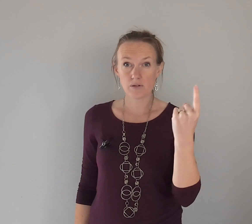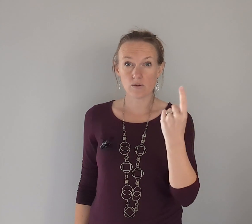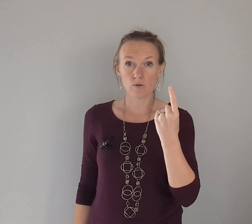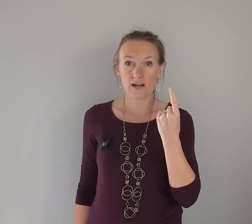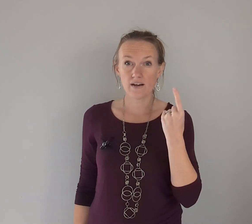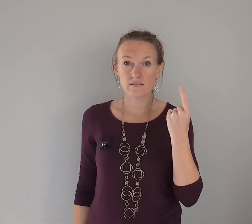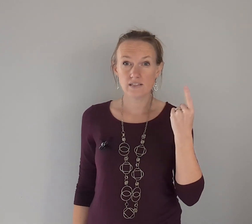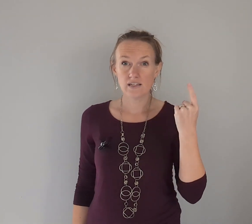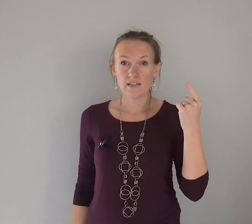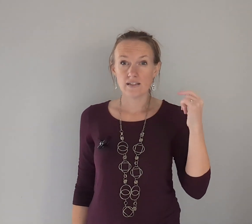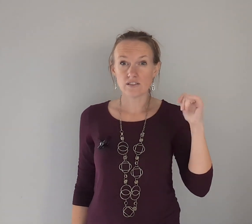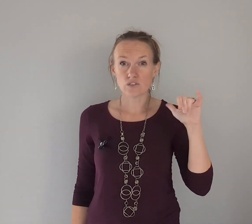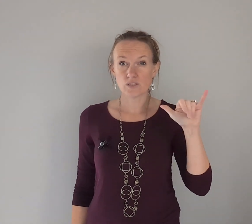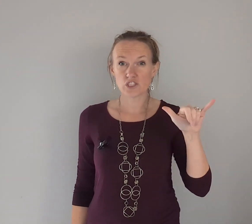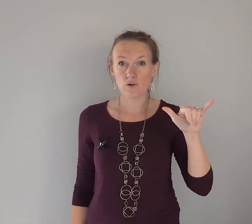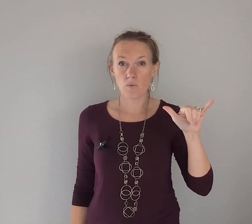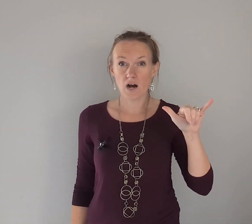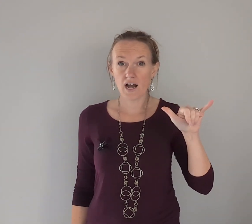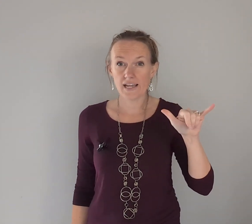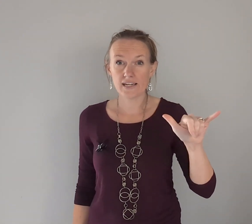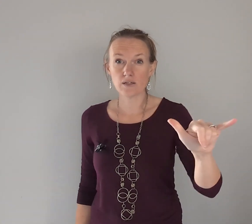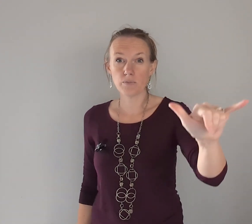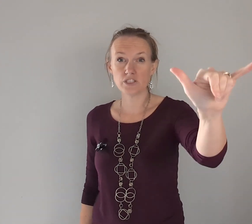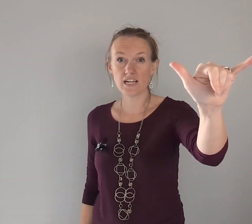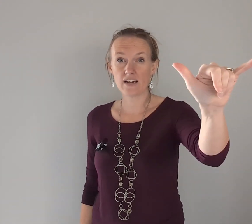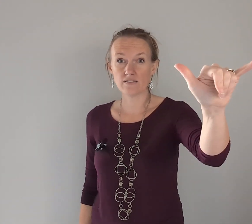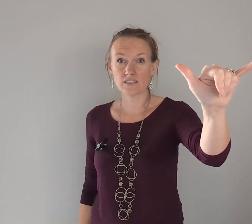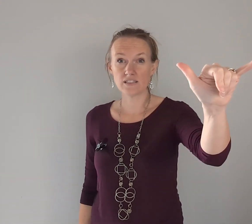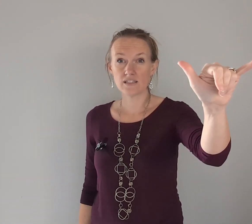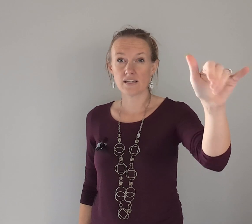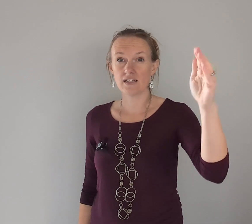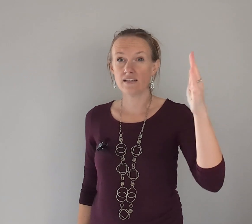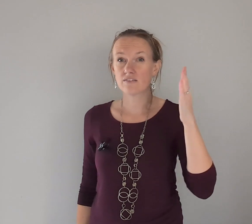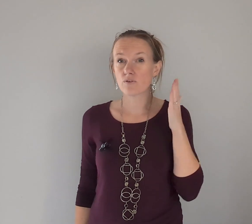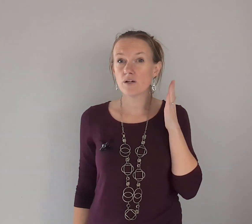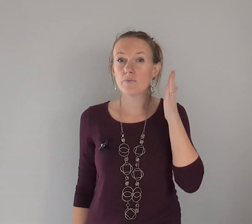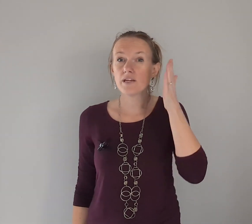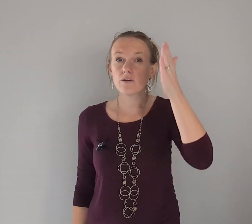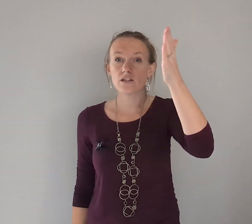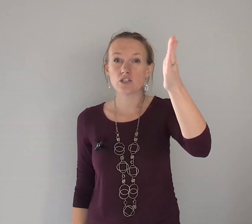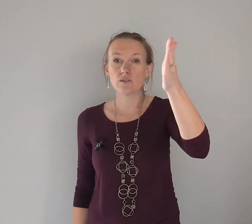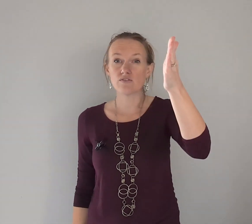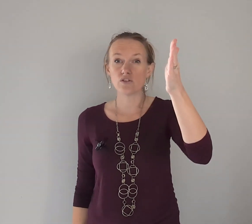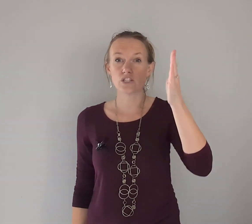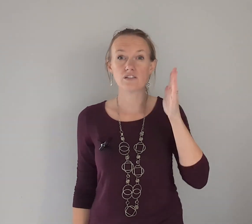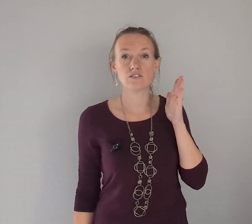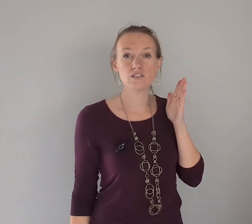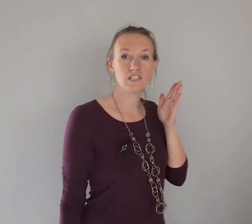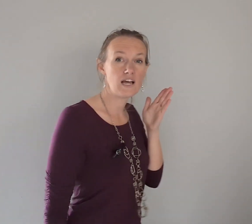go around, and you switch to a Y, and you push it out. Okay, and then for will be, we're going to show in the future. So you just kind of